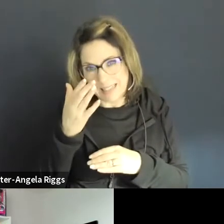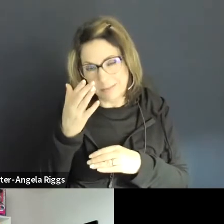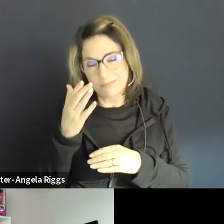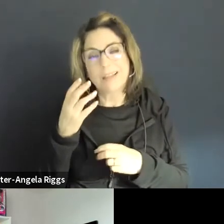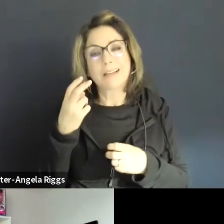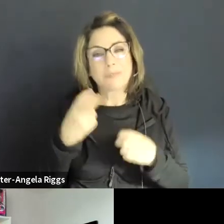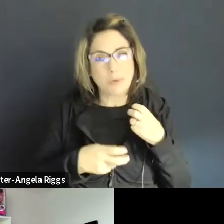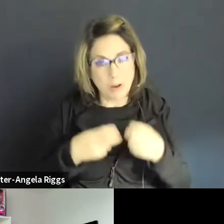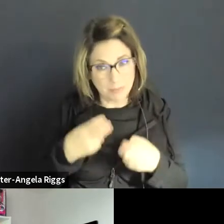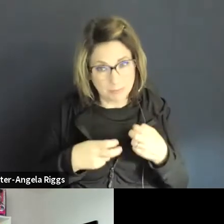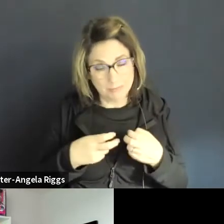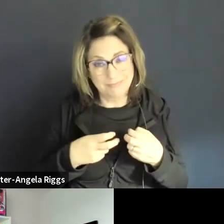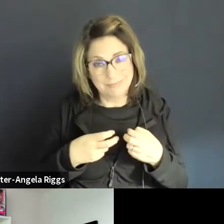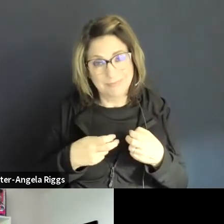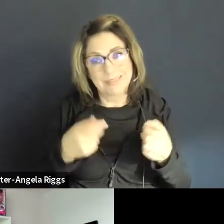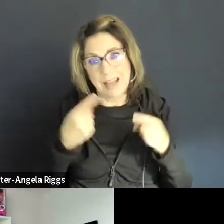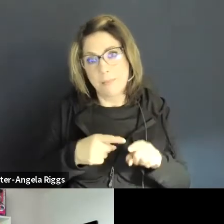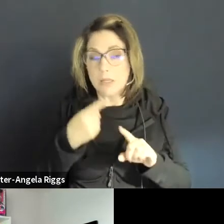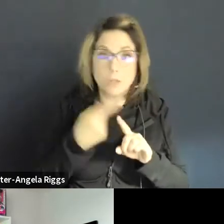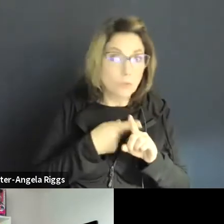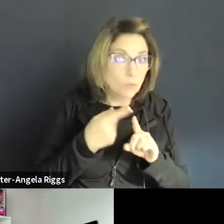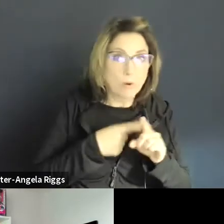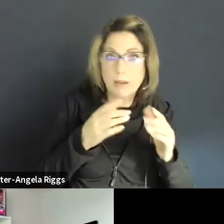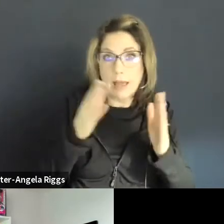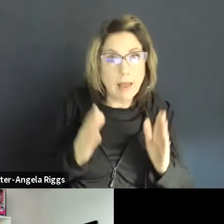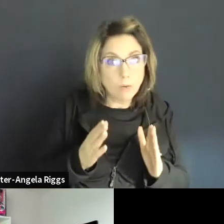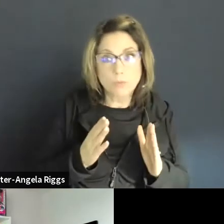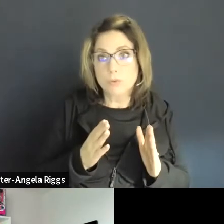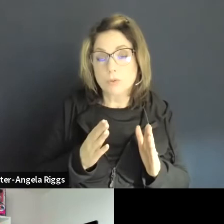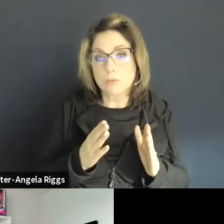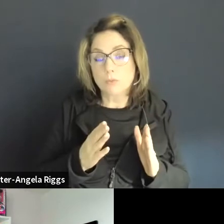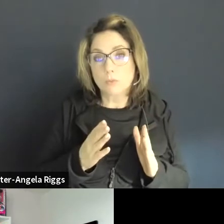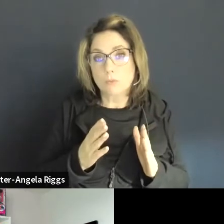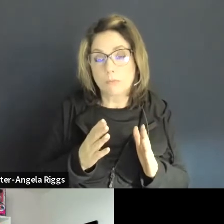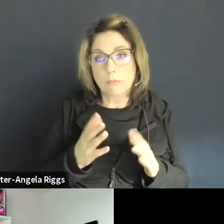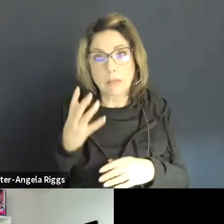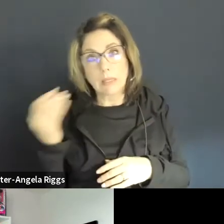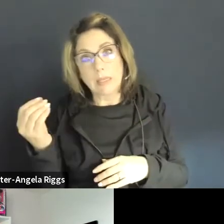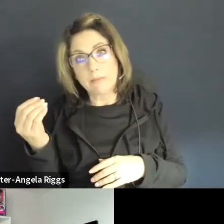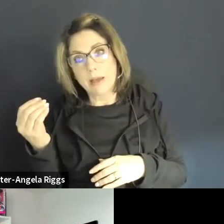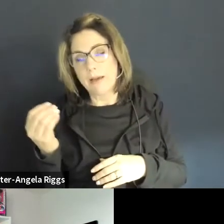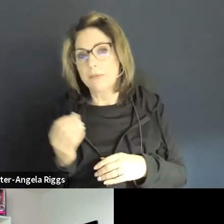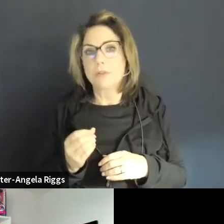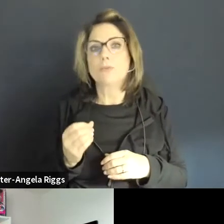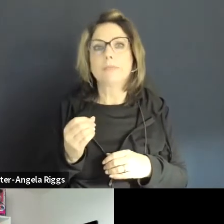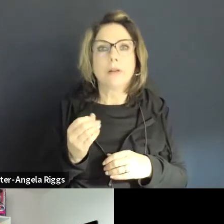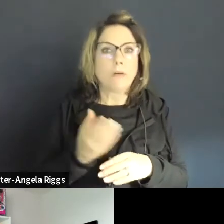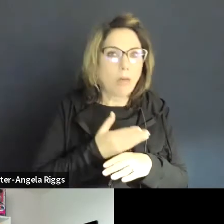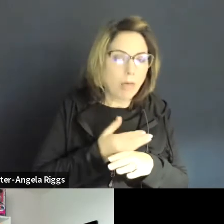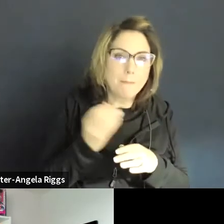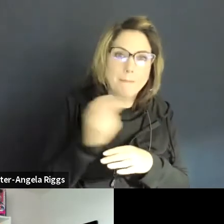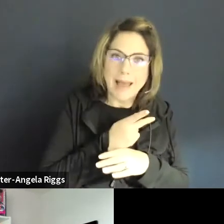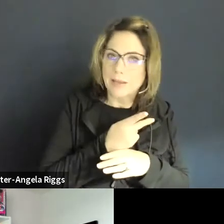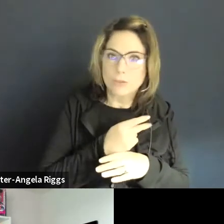problematic that every time you rent housing, when you vacate, you have to restore it to the original